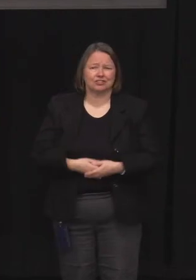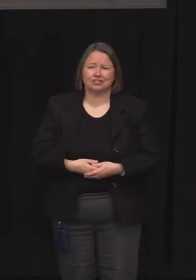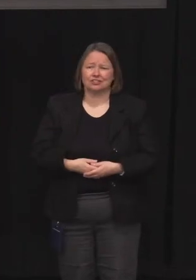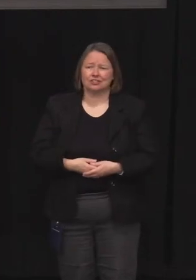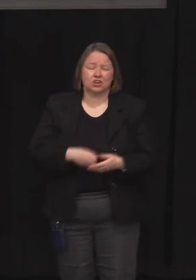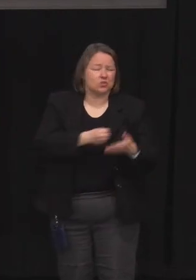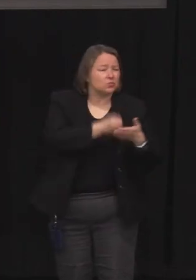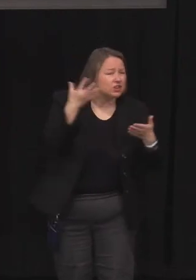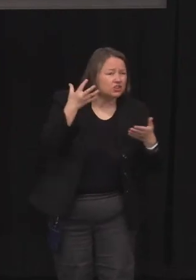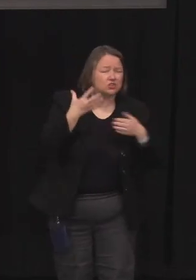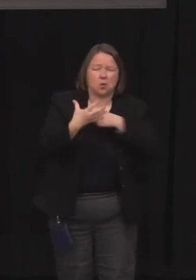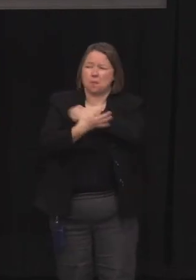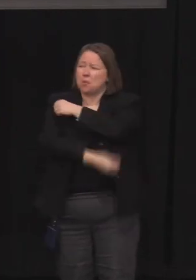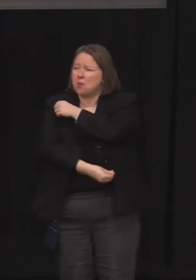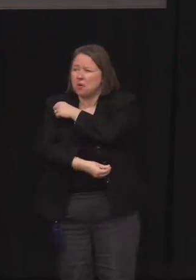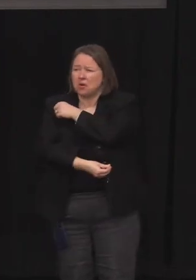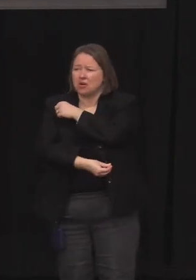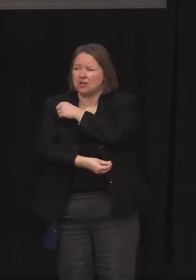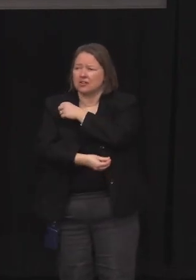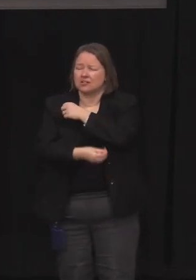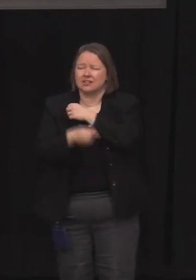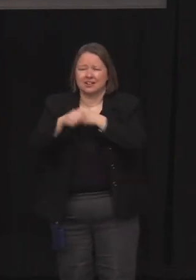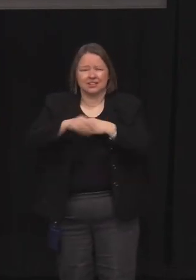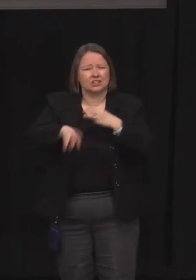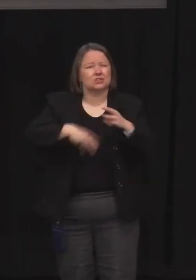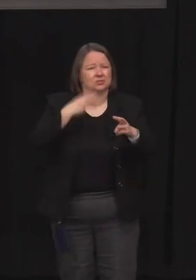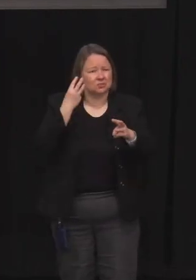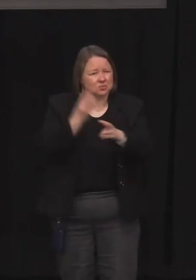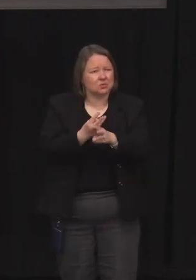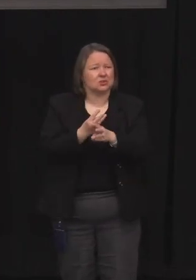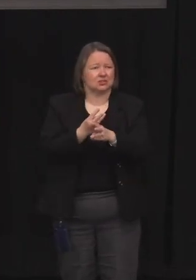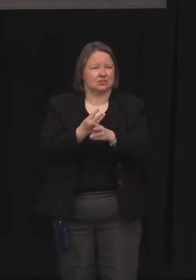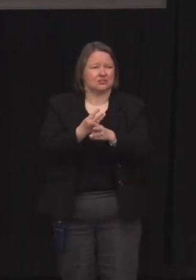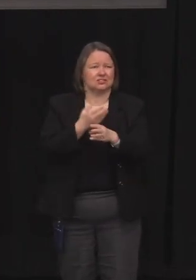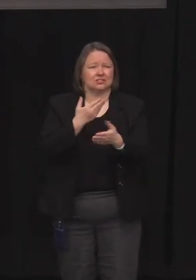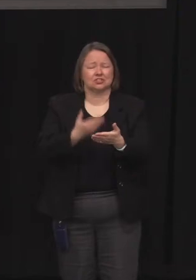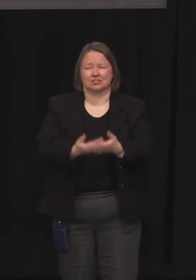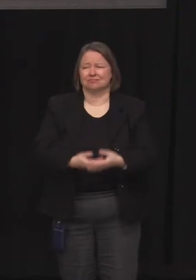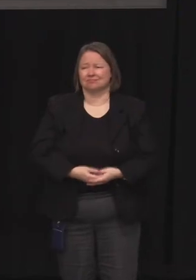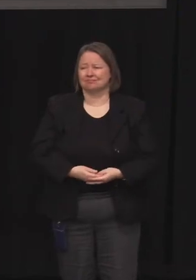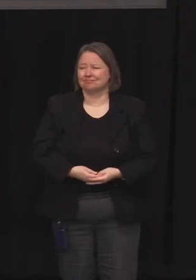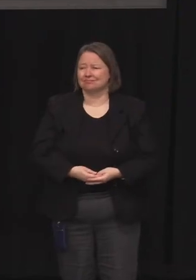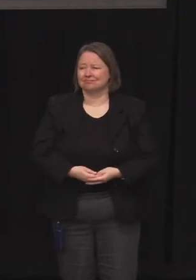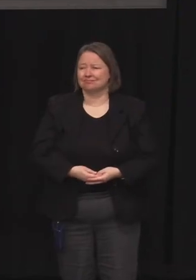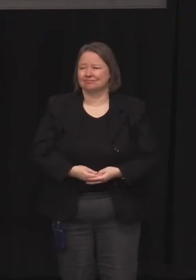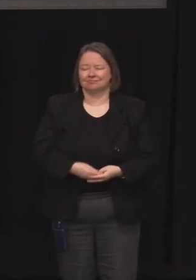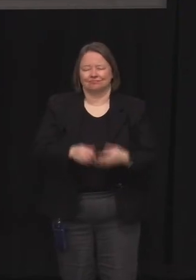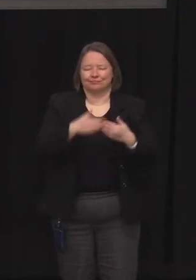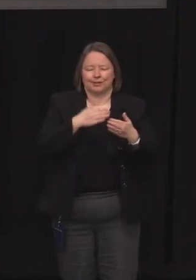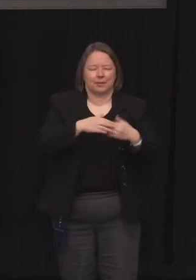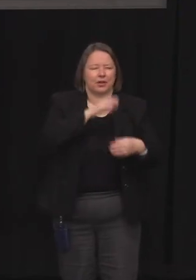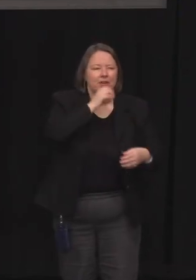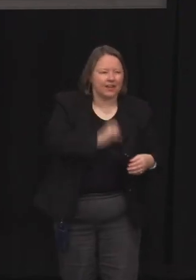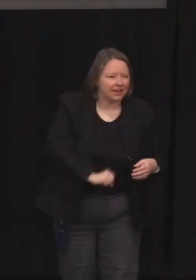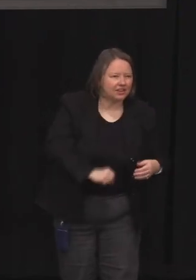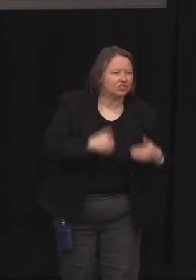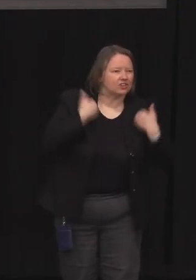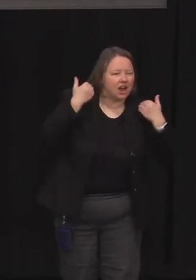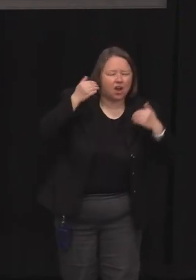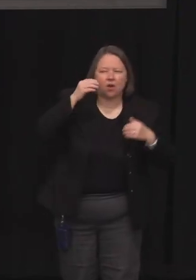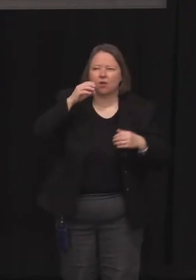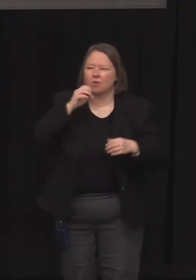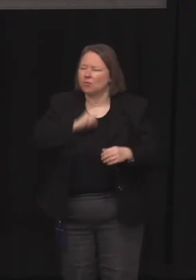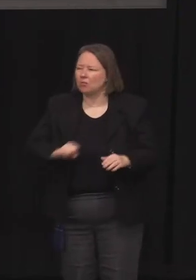how rich or how poor you are in this world's goods, no matter how young or how old you are,